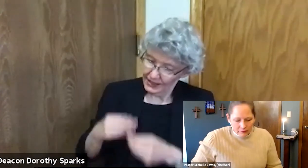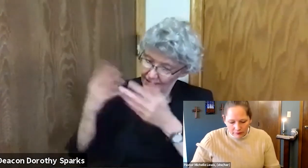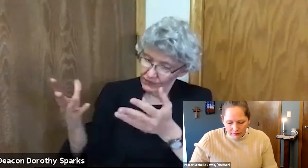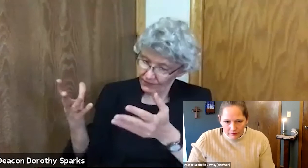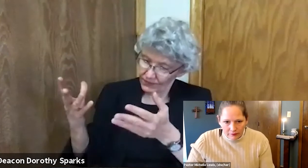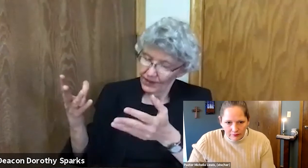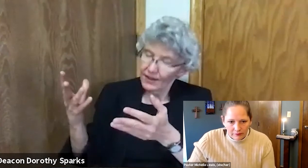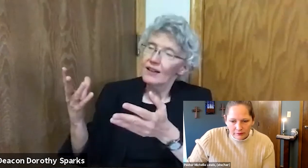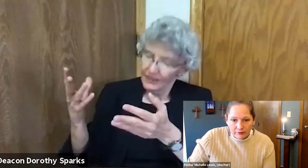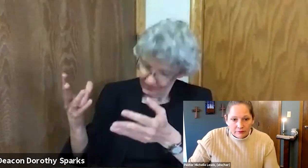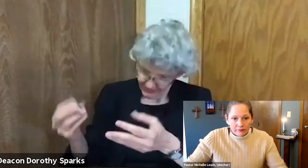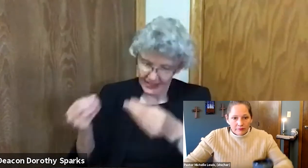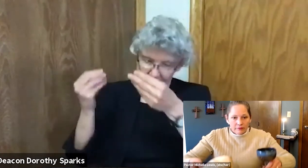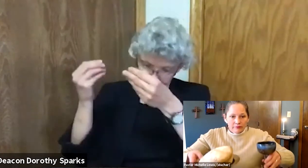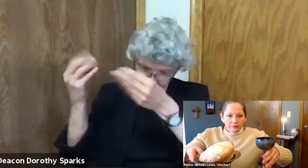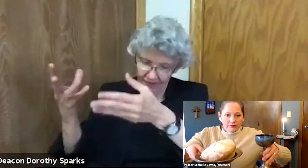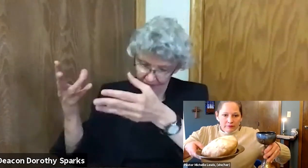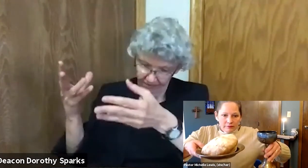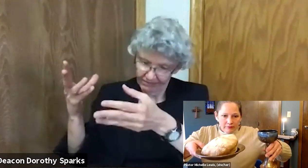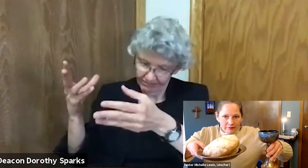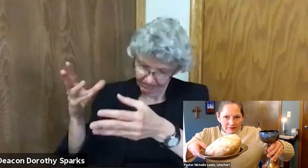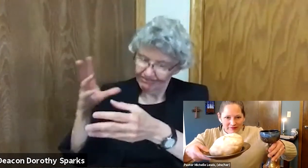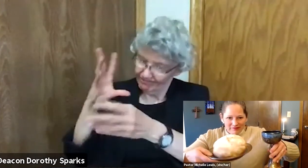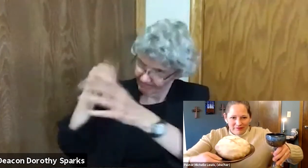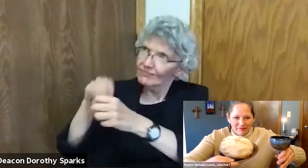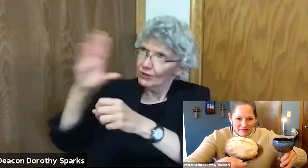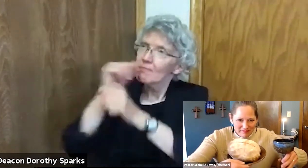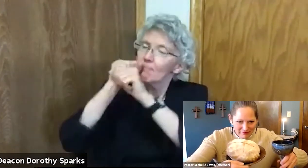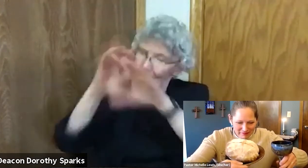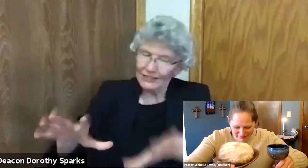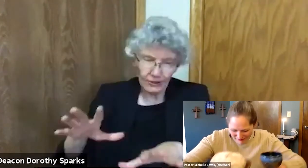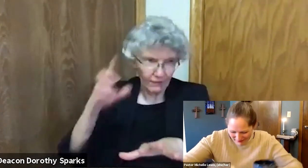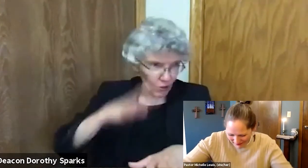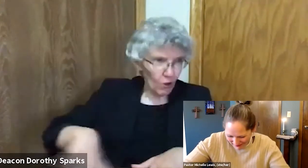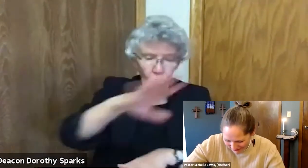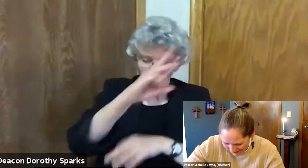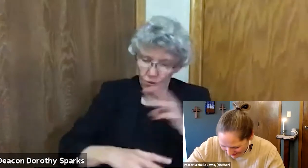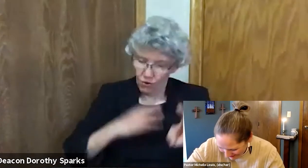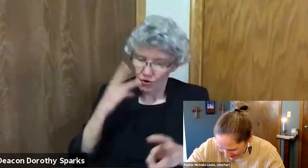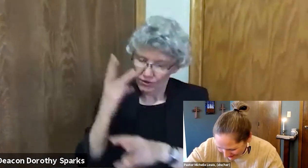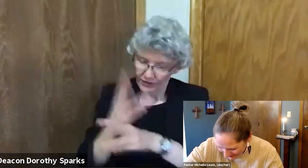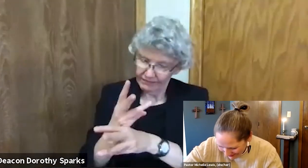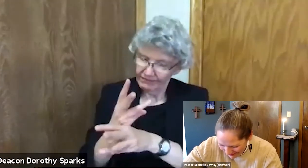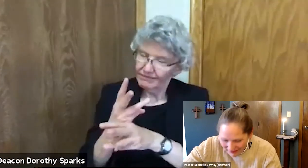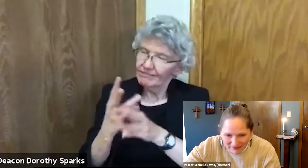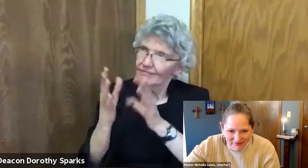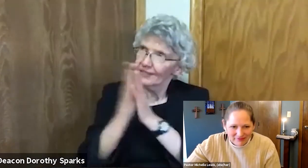When we give as you give, we are participating in your blessing of the world.